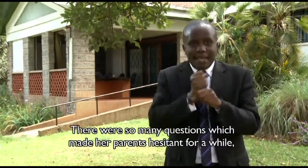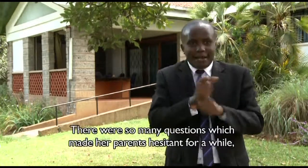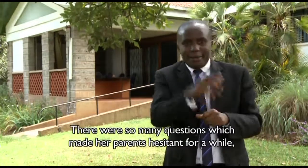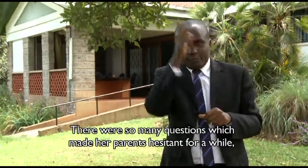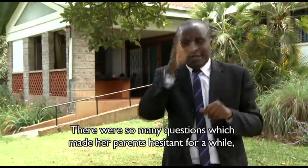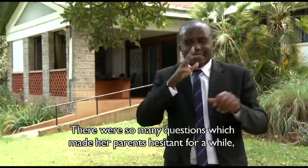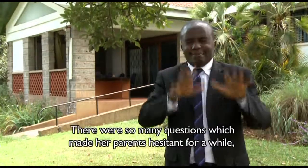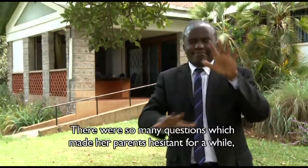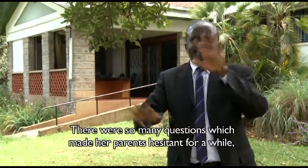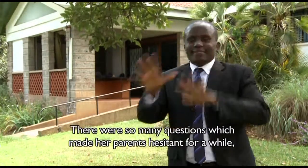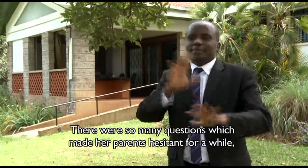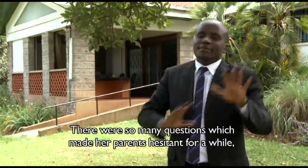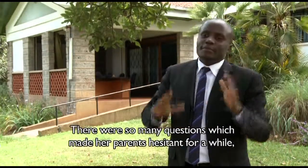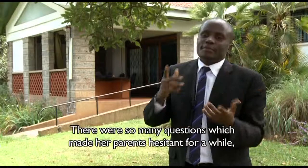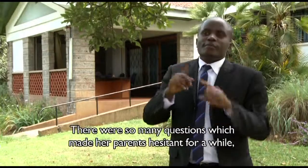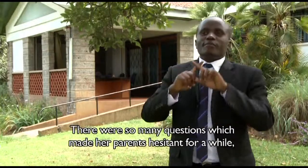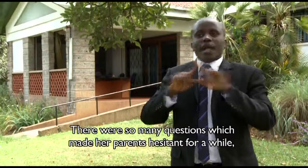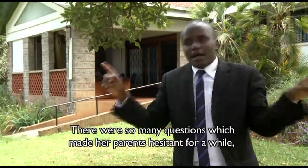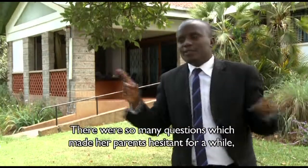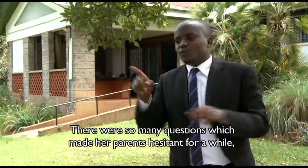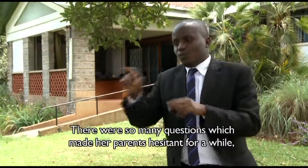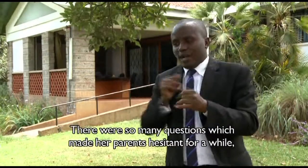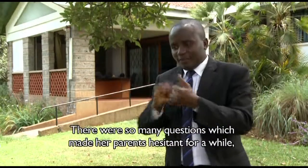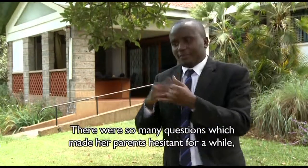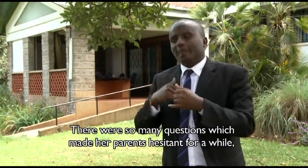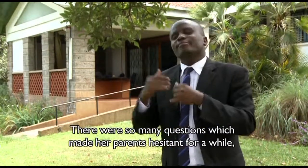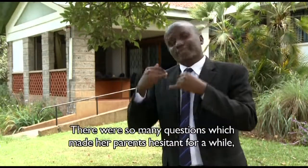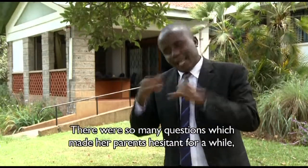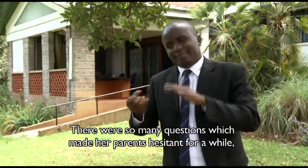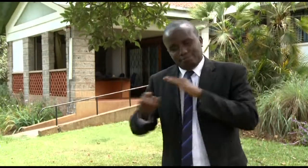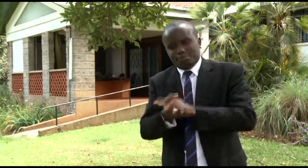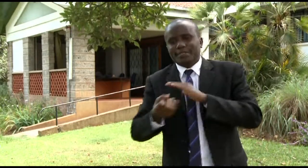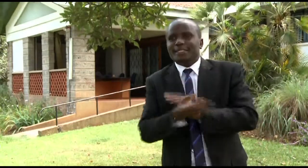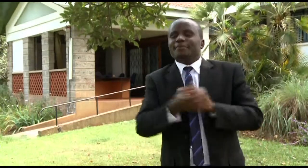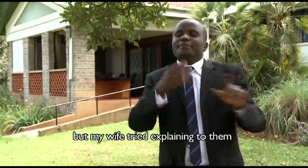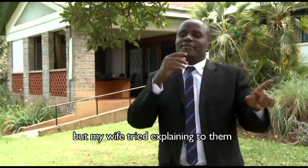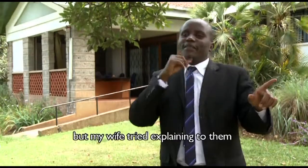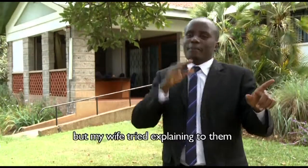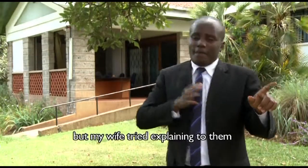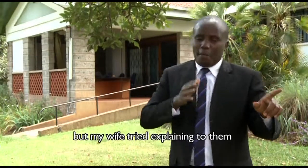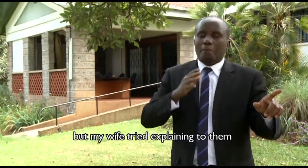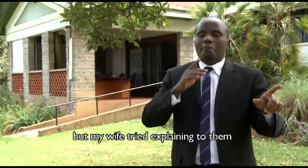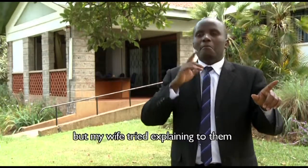There were so many questions which made her parents hesitant for a while. But my wife tried explaining to